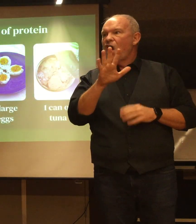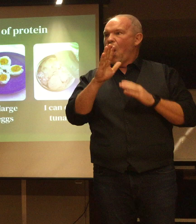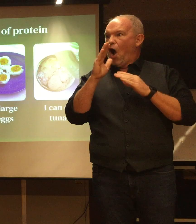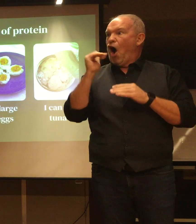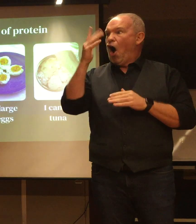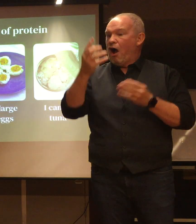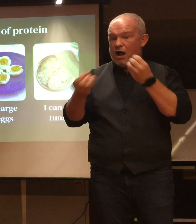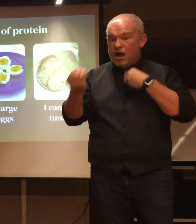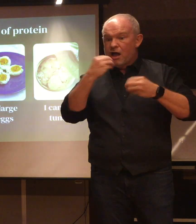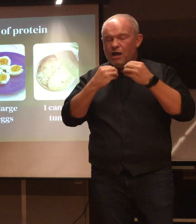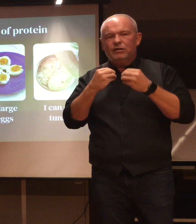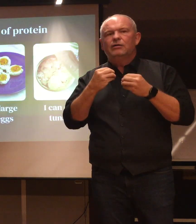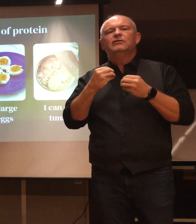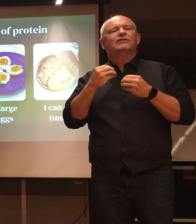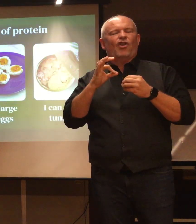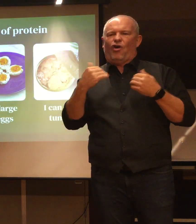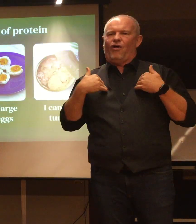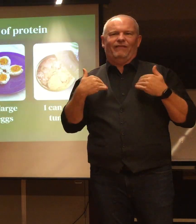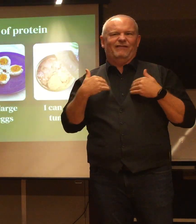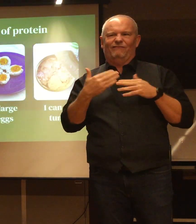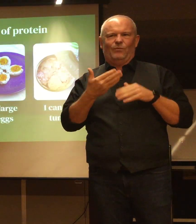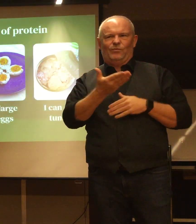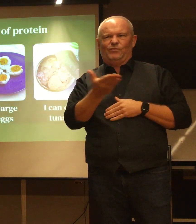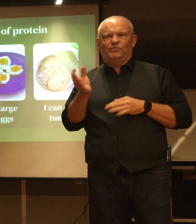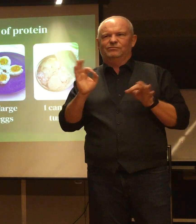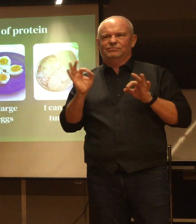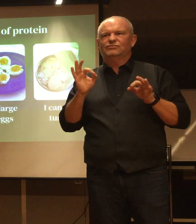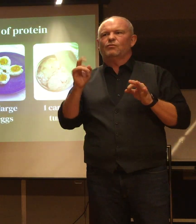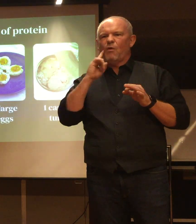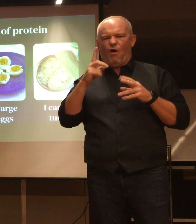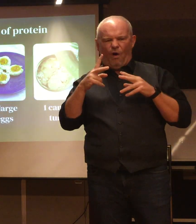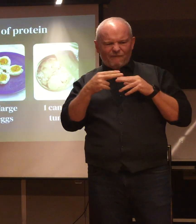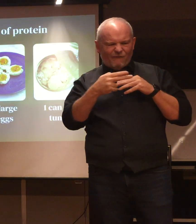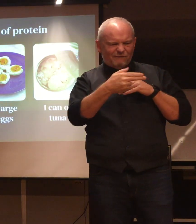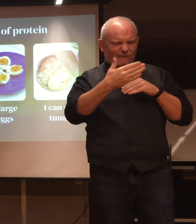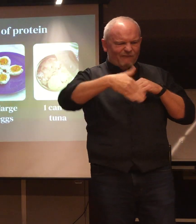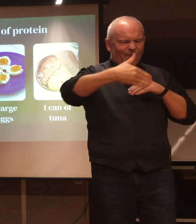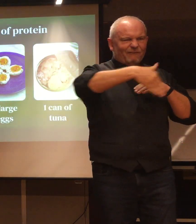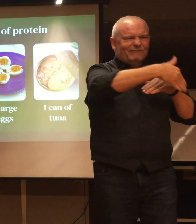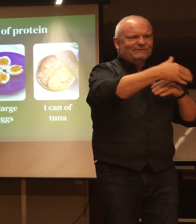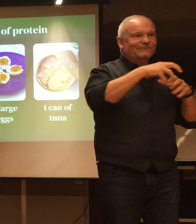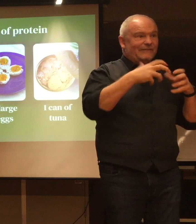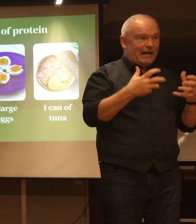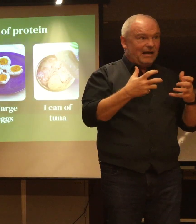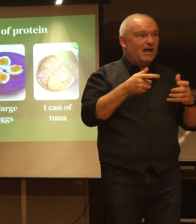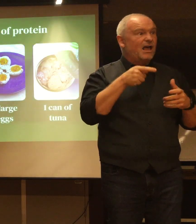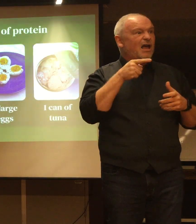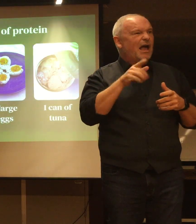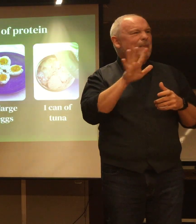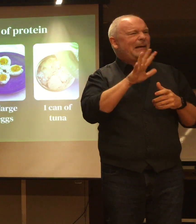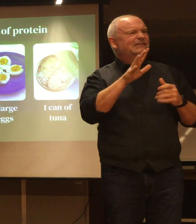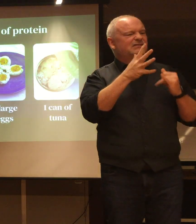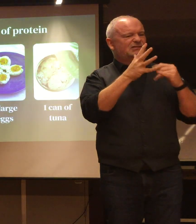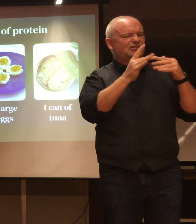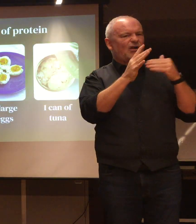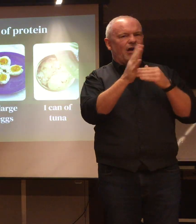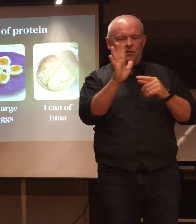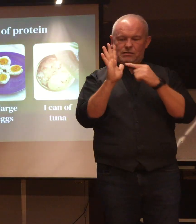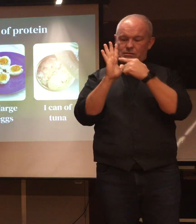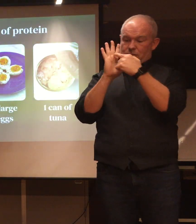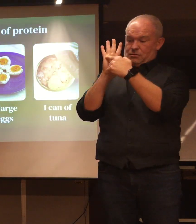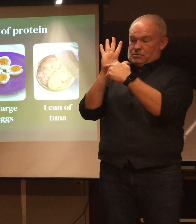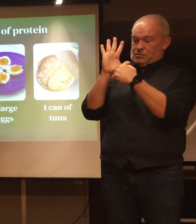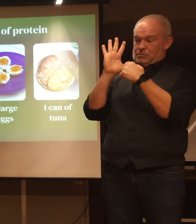high amount, can be quite unhealthy. So we want to cut off that piece of fat, and it'll be about the size of the